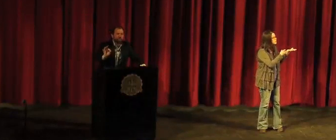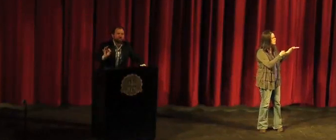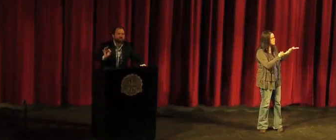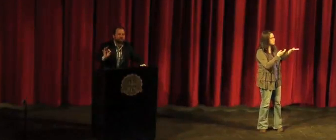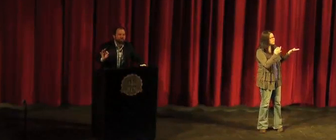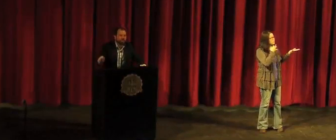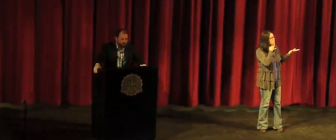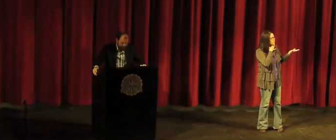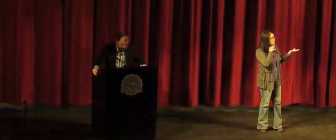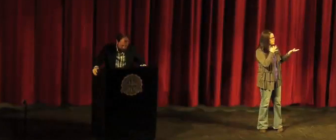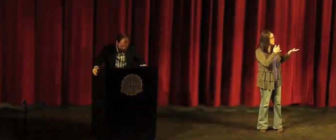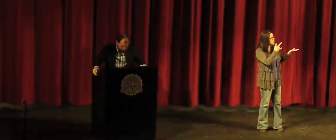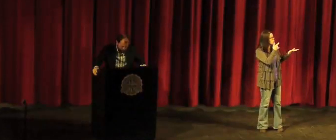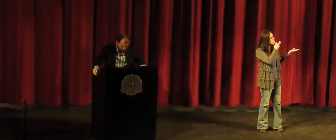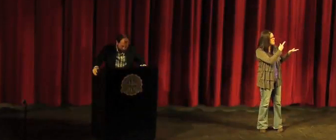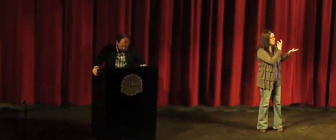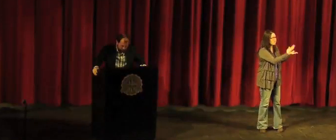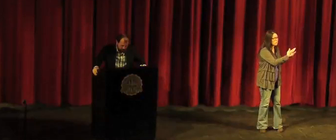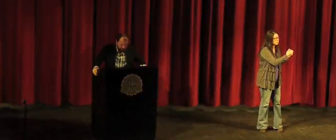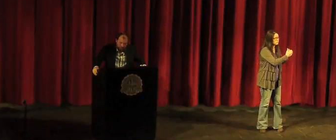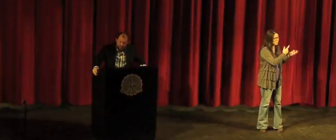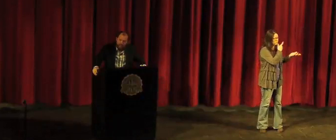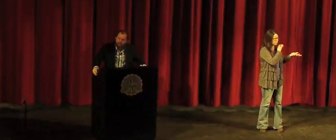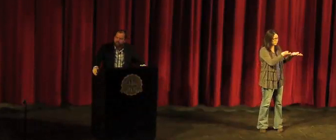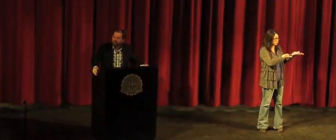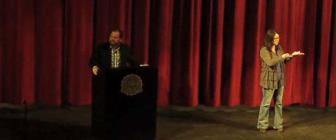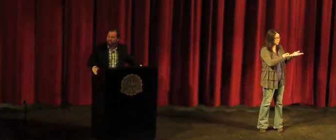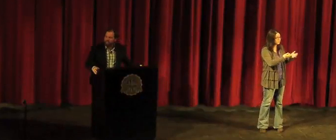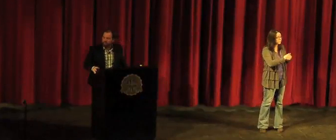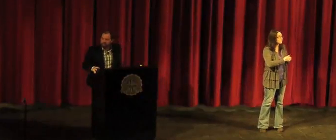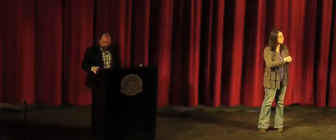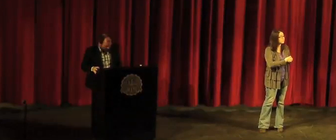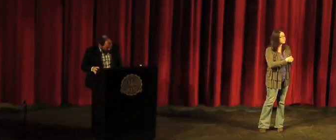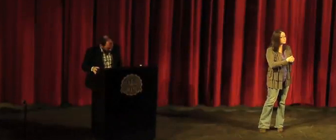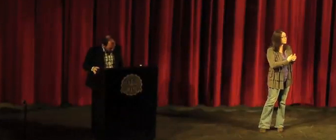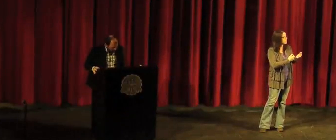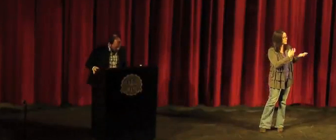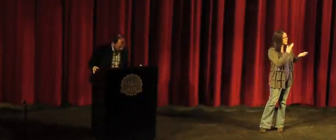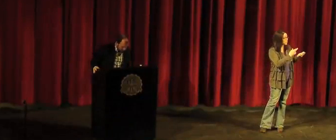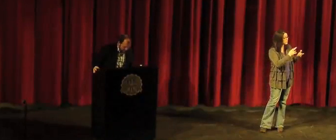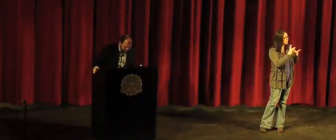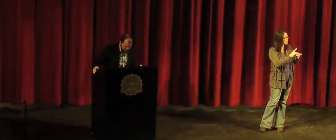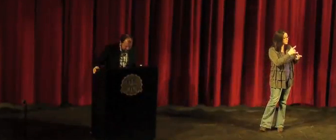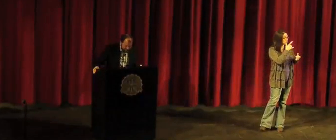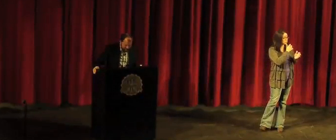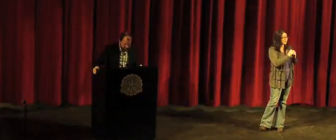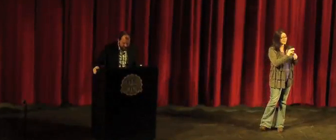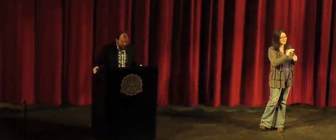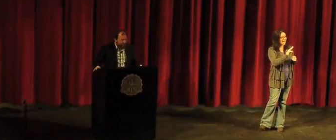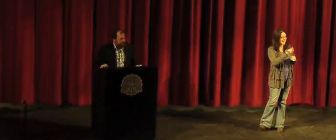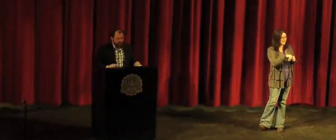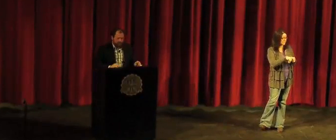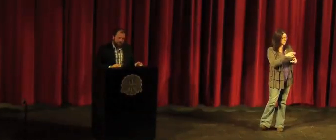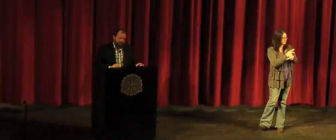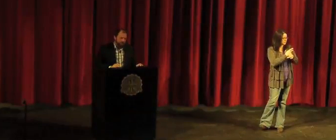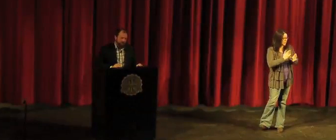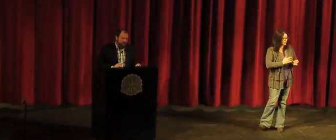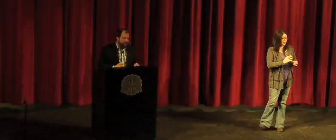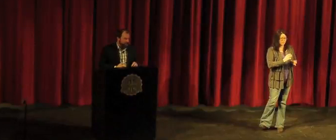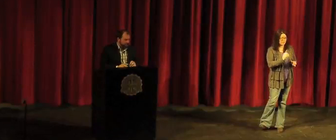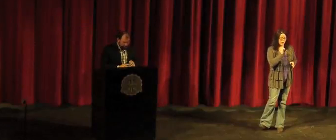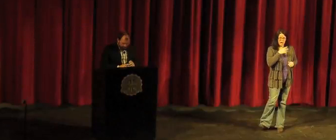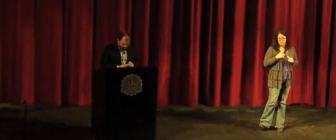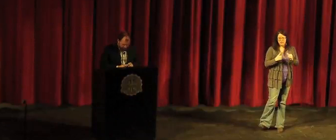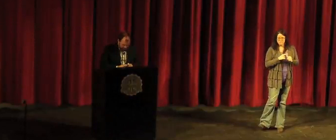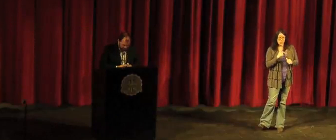who Bertie felt closest to. His closest relationships, it turns out, are with nannies. "Not my first